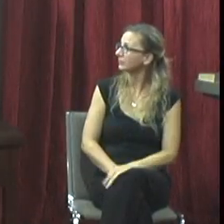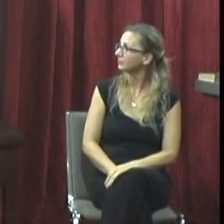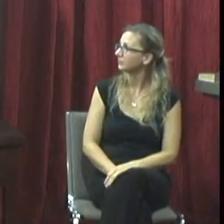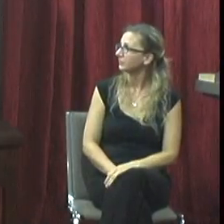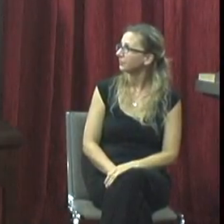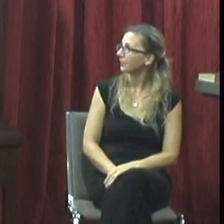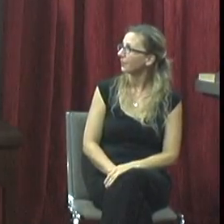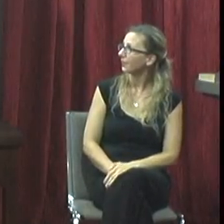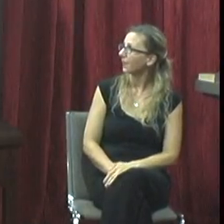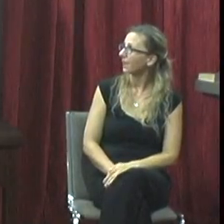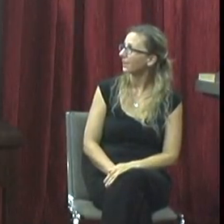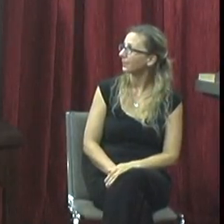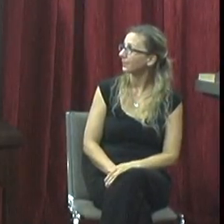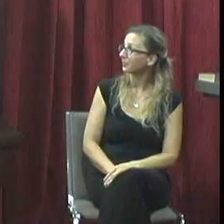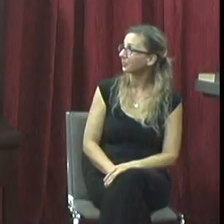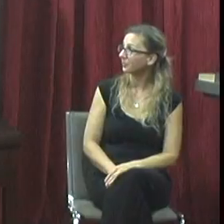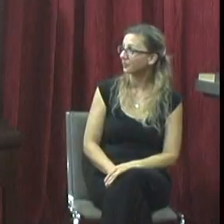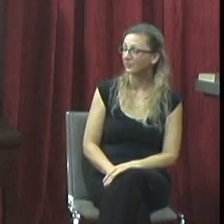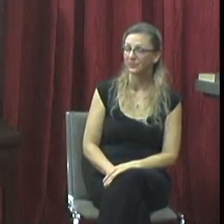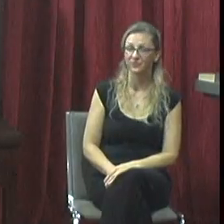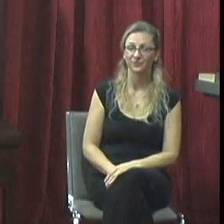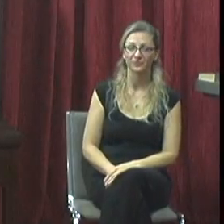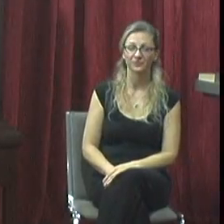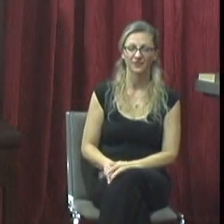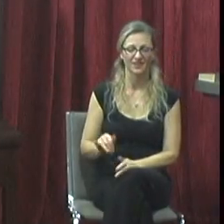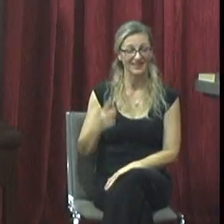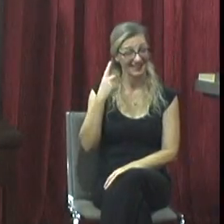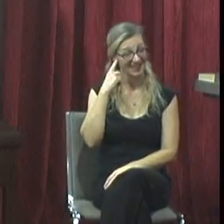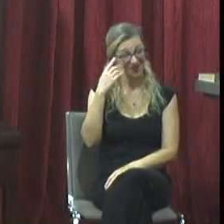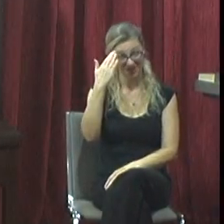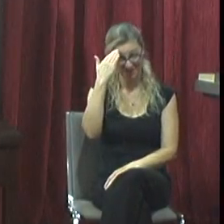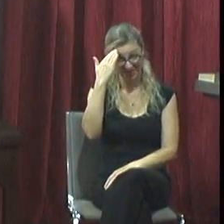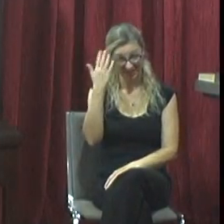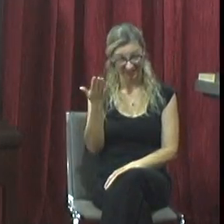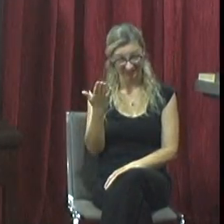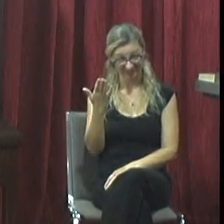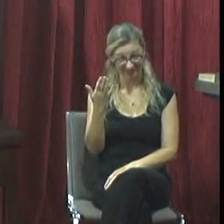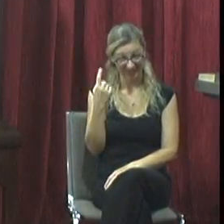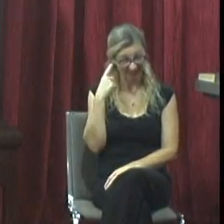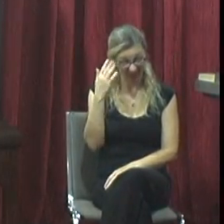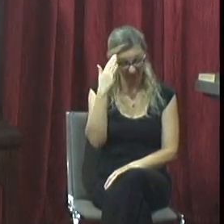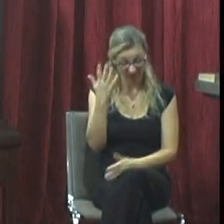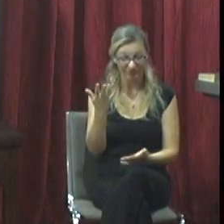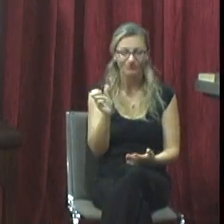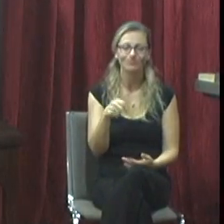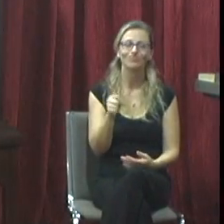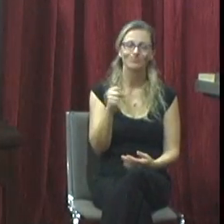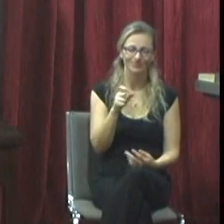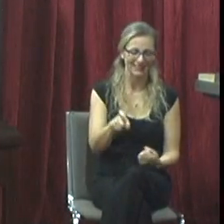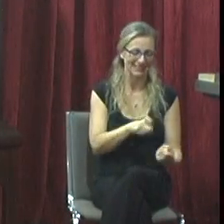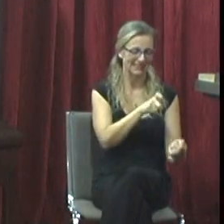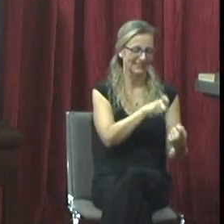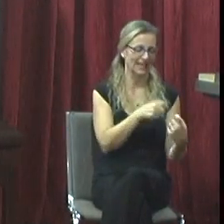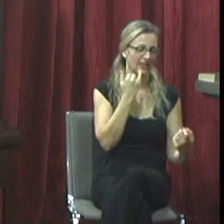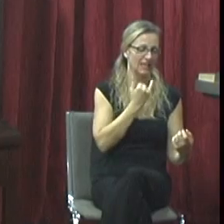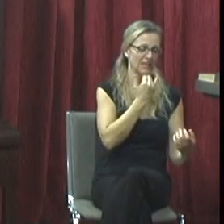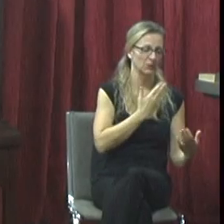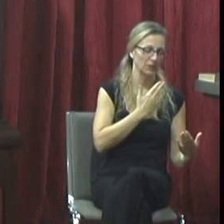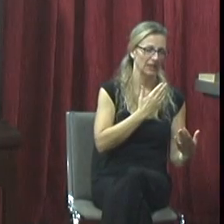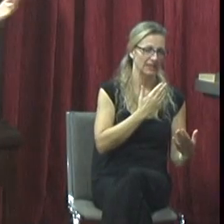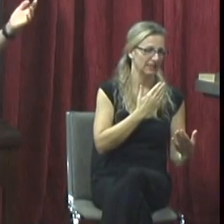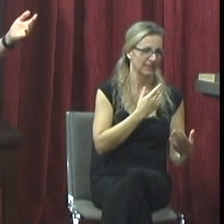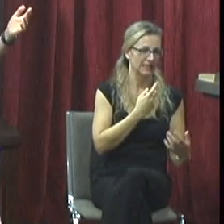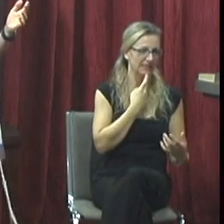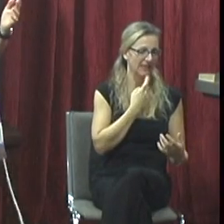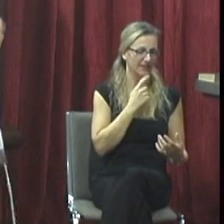Jordan." Does this sound familiar to anyone? This is identical to what the Israelites said when they got out of Egypt and faced trouble. "Oh, God,